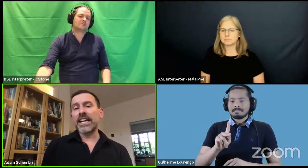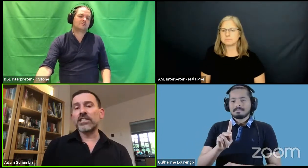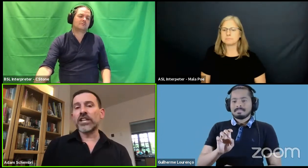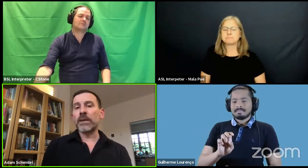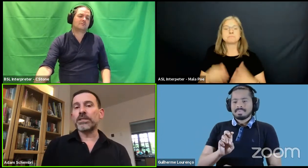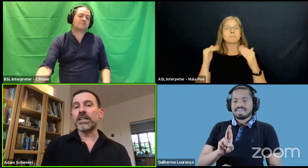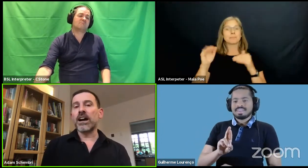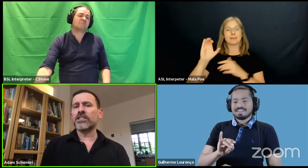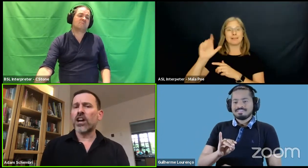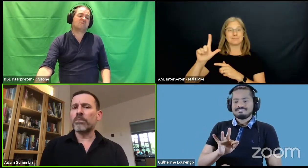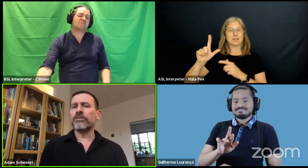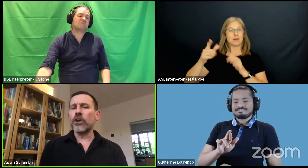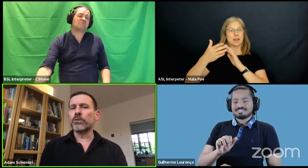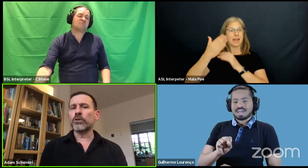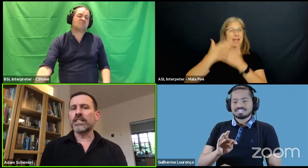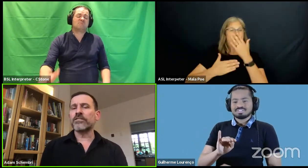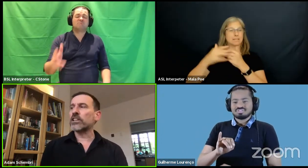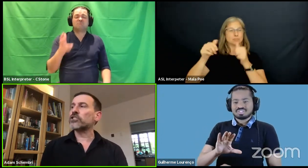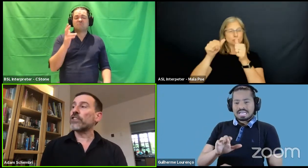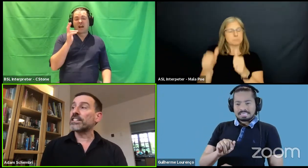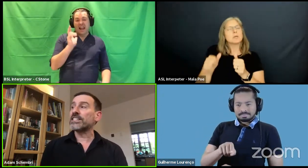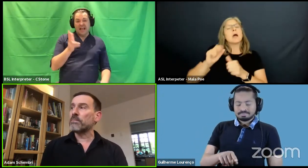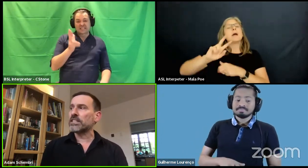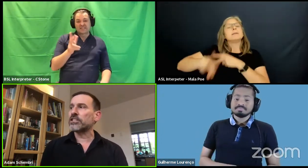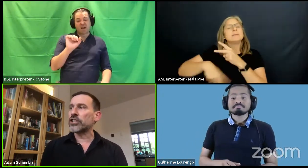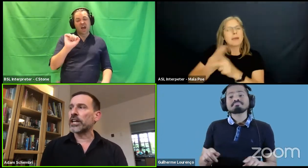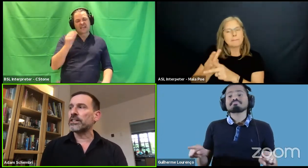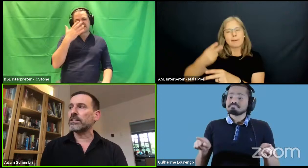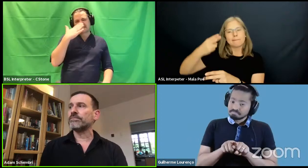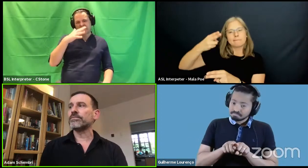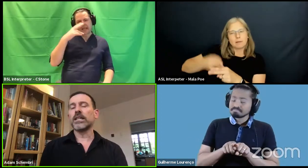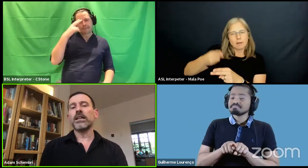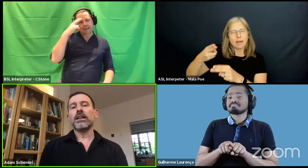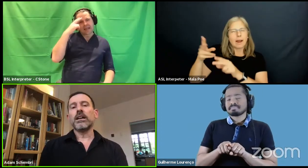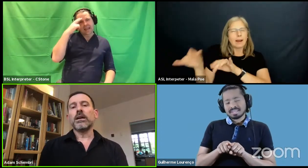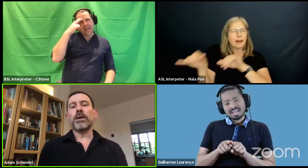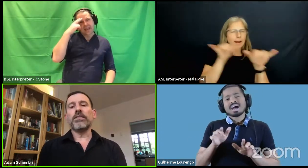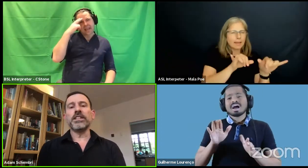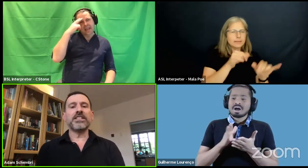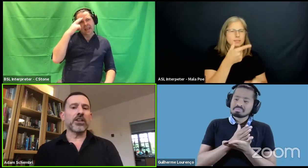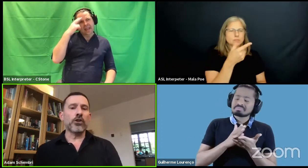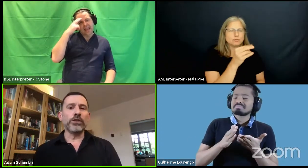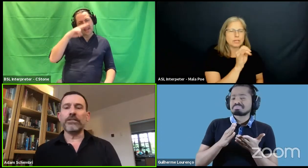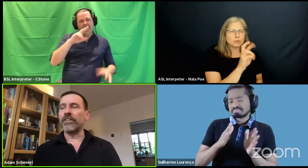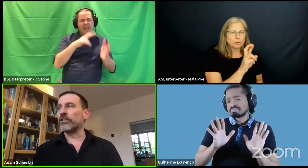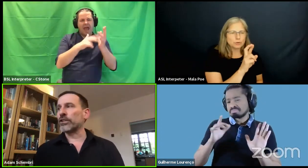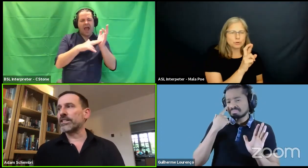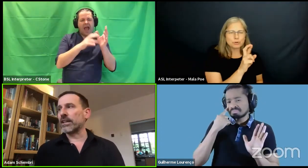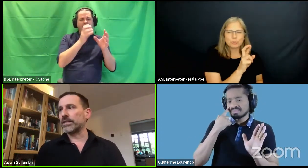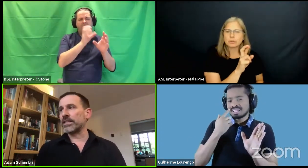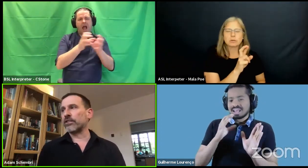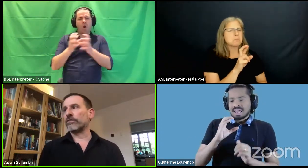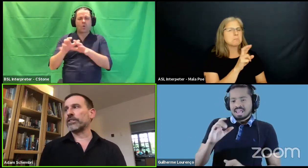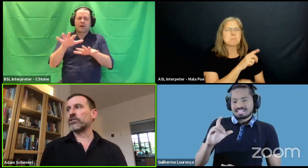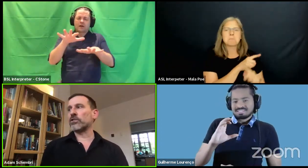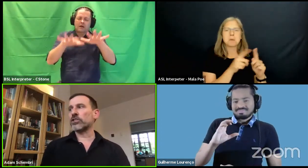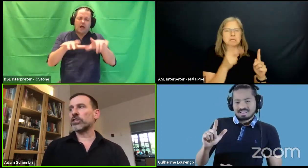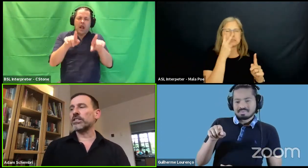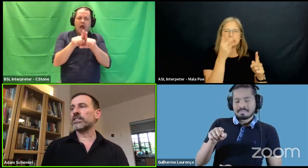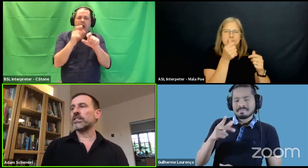Classifier handshapes are a type of nominal classification that's similar to gender, but this is only found on a subset